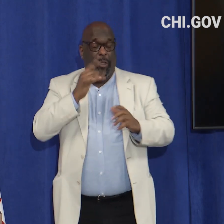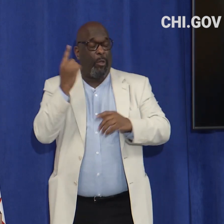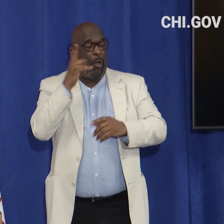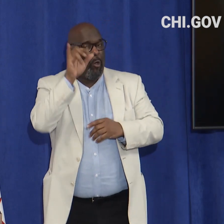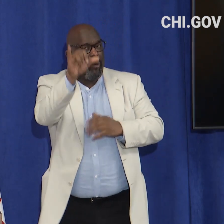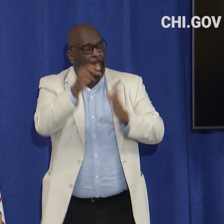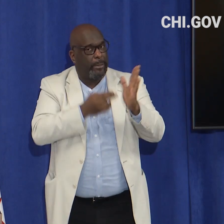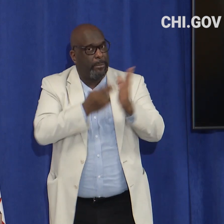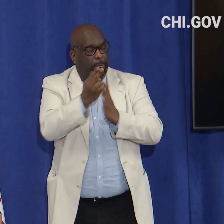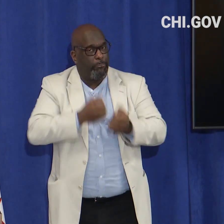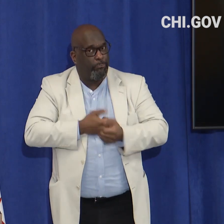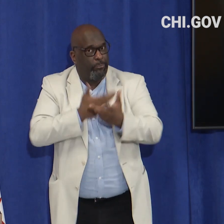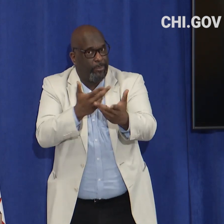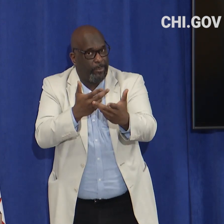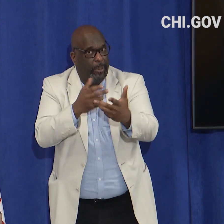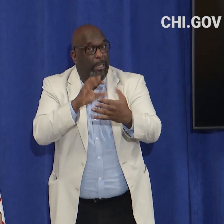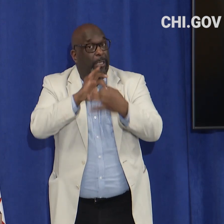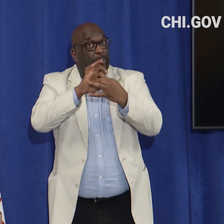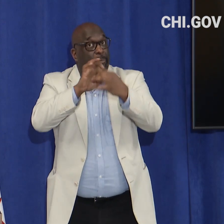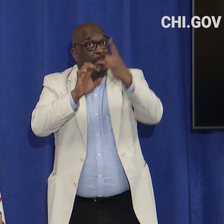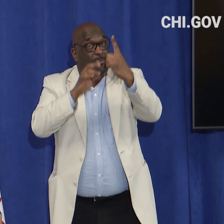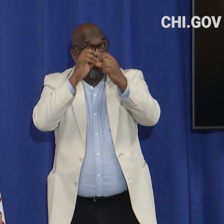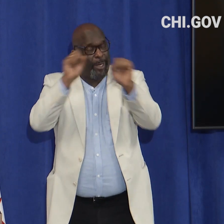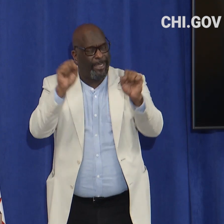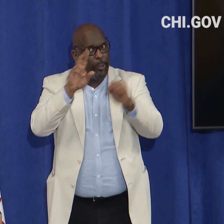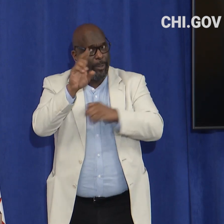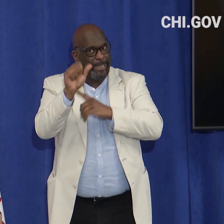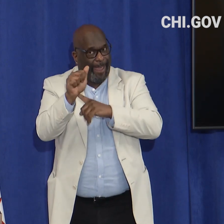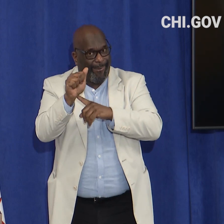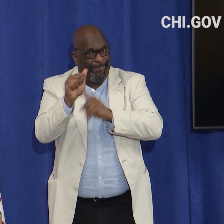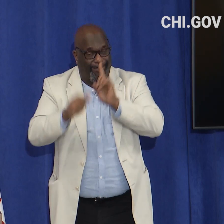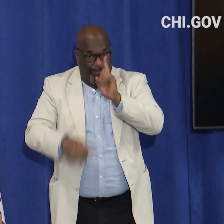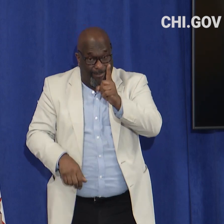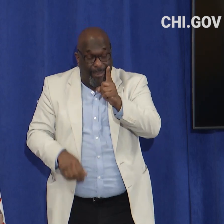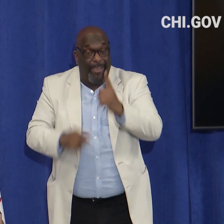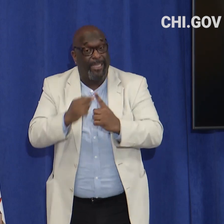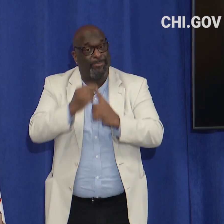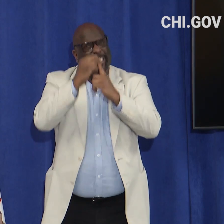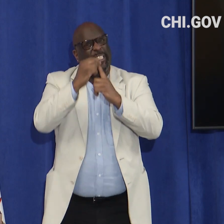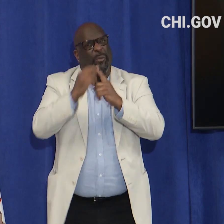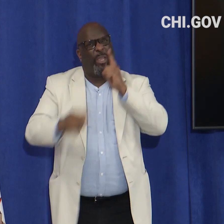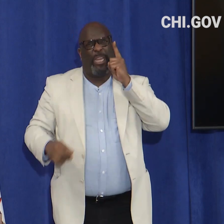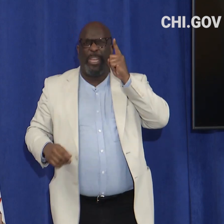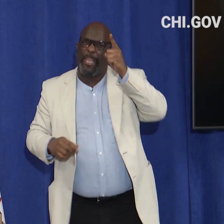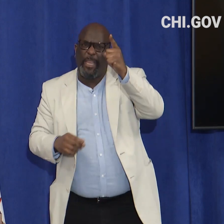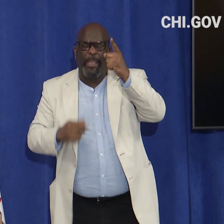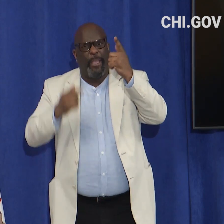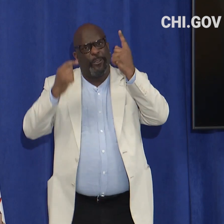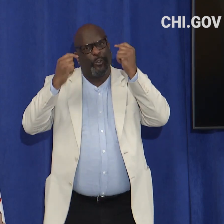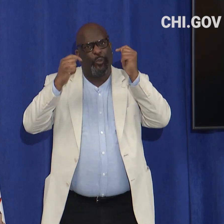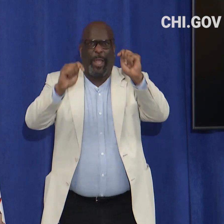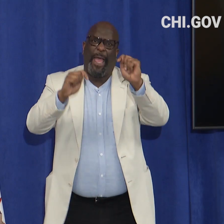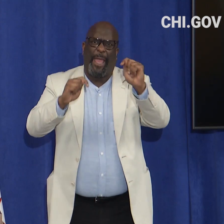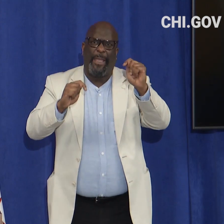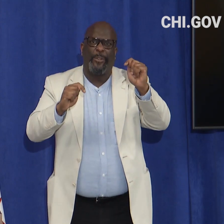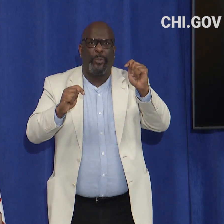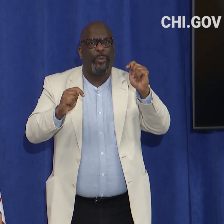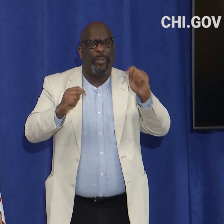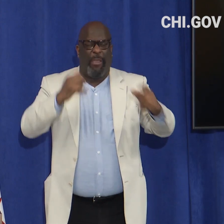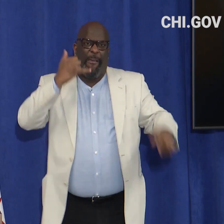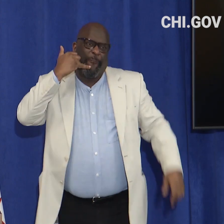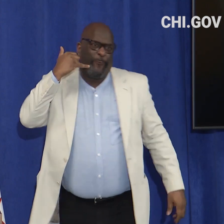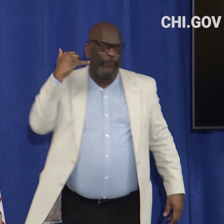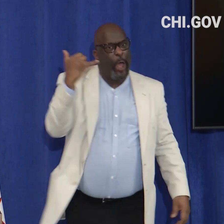when it comes to the President of the United States, particularly when he is trying to foment, as he did last